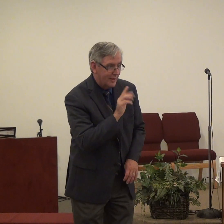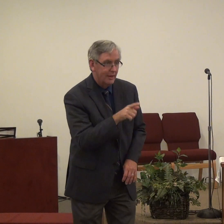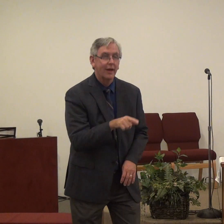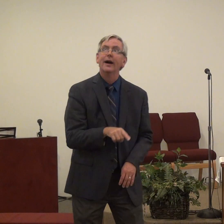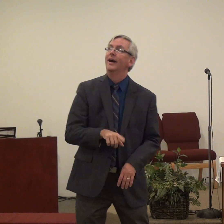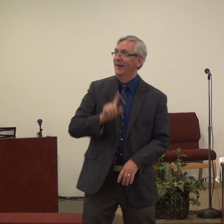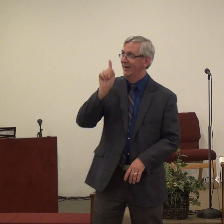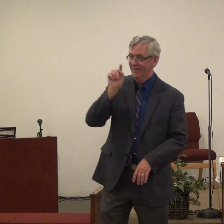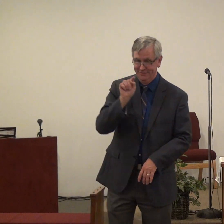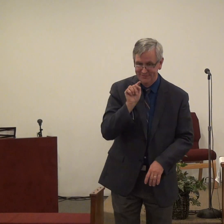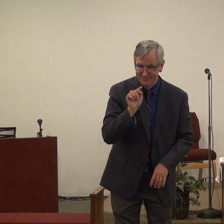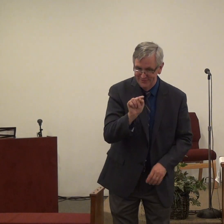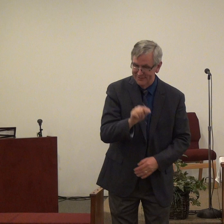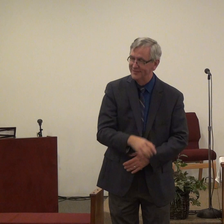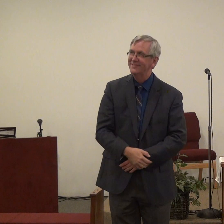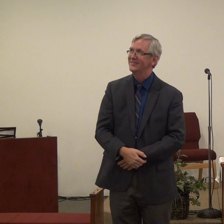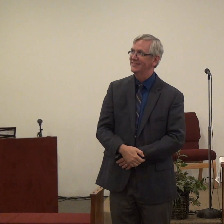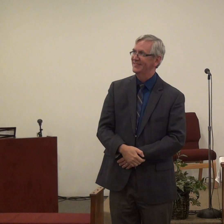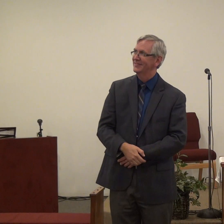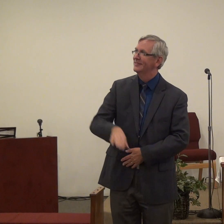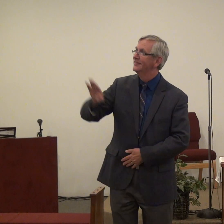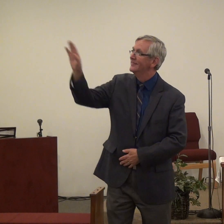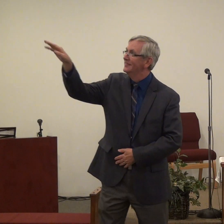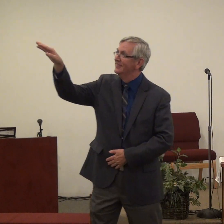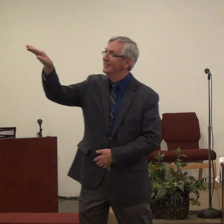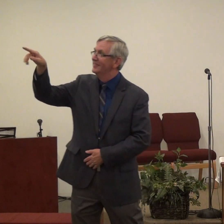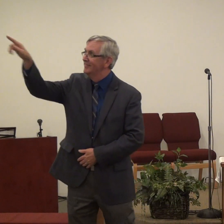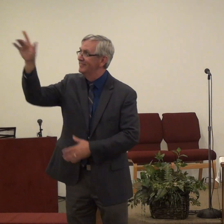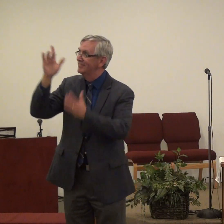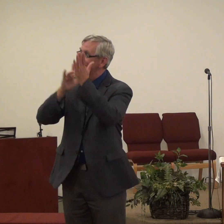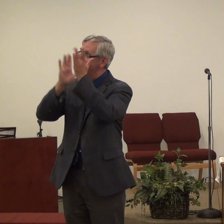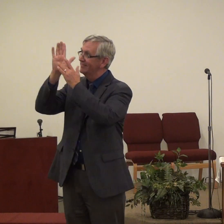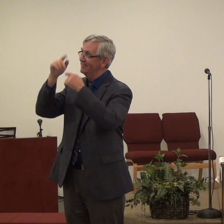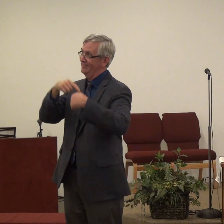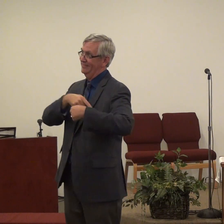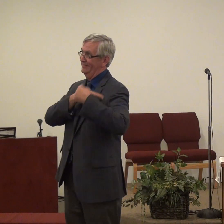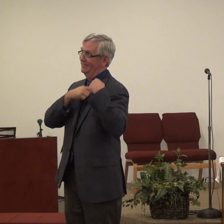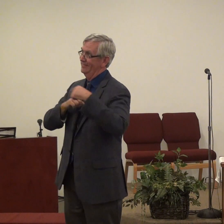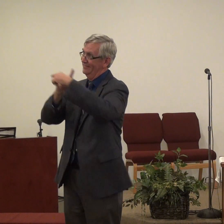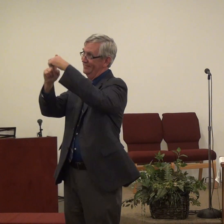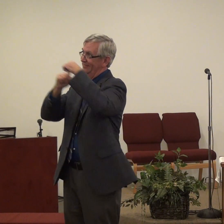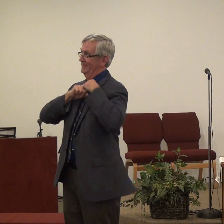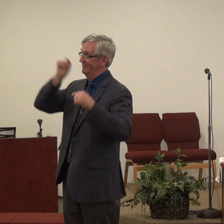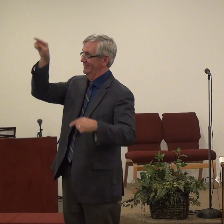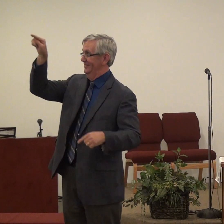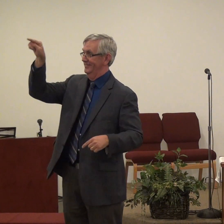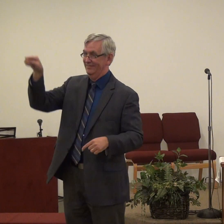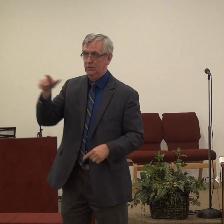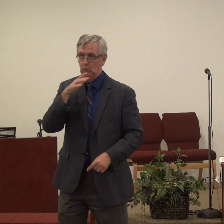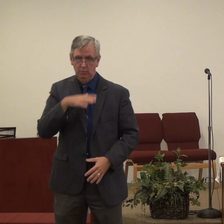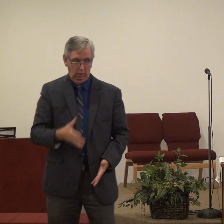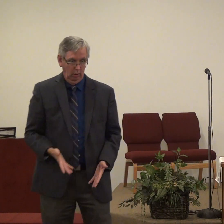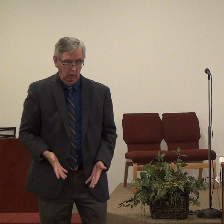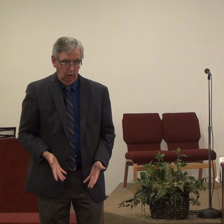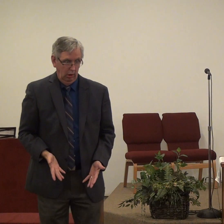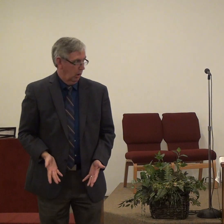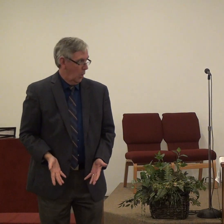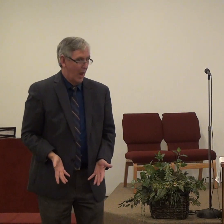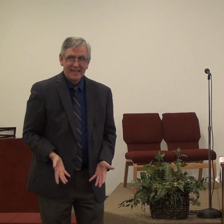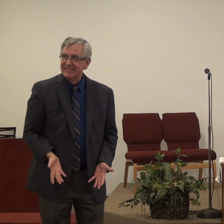lady said 3. And so Amanda pushed 3 for her, and then Amanda assigned her, do you have Jesus in your heart? And the woman didn't know